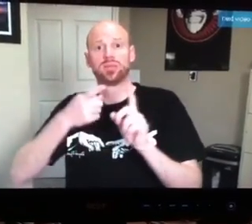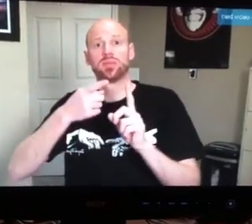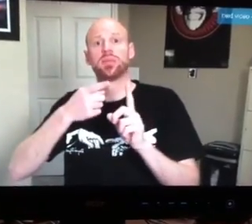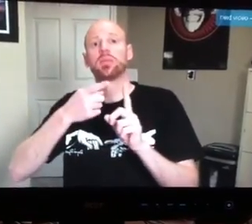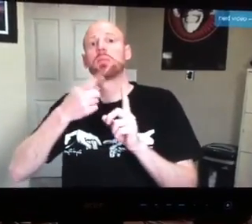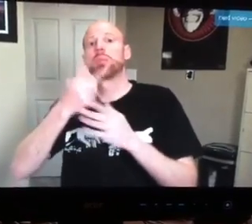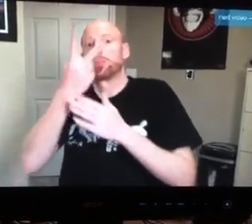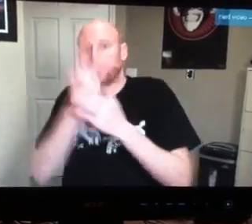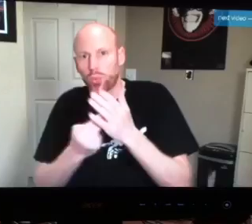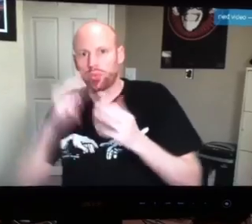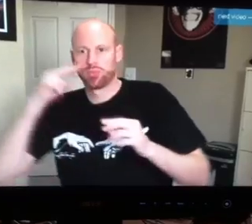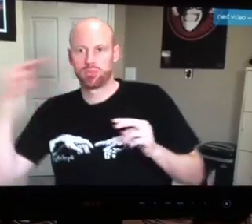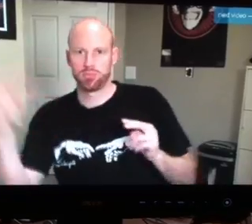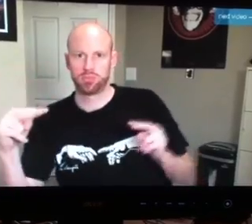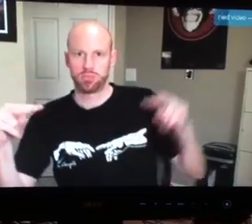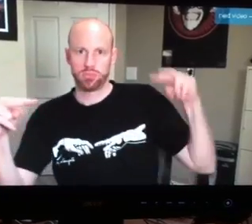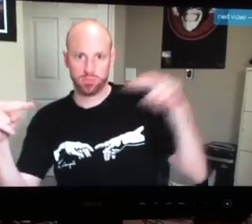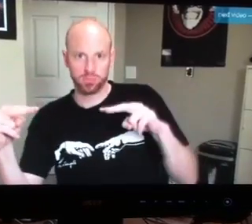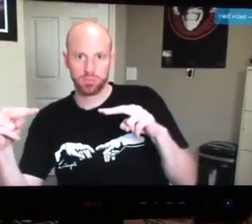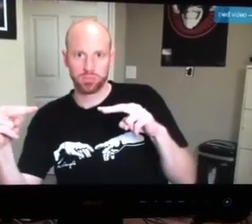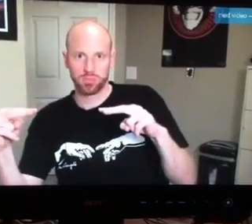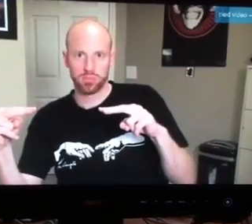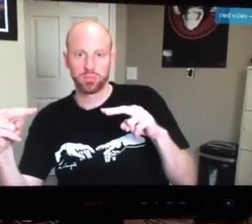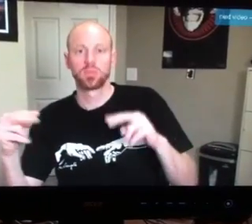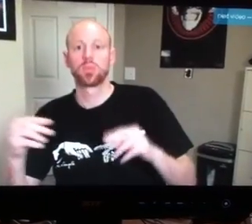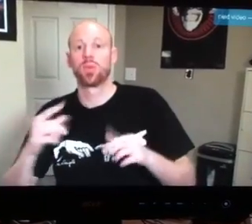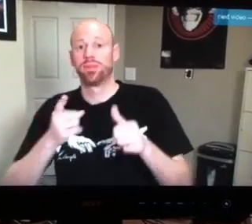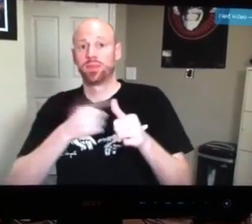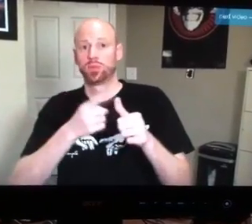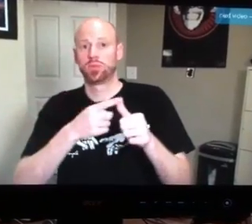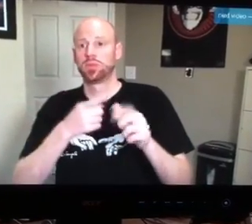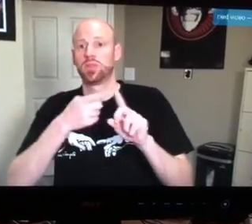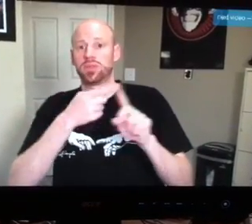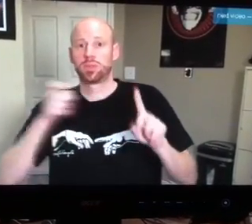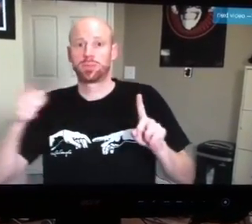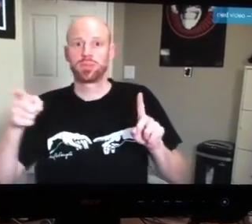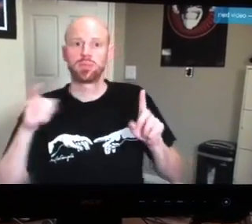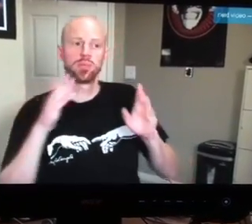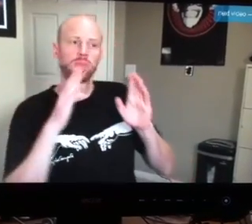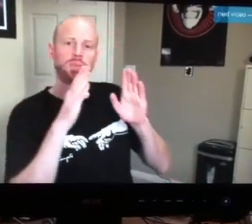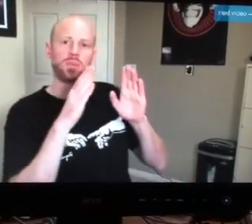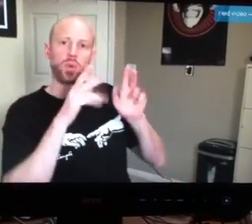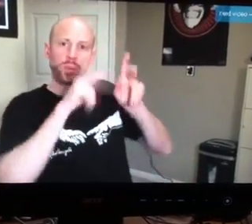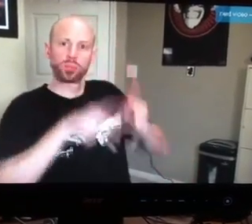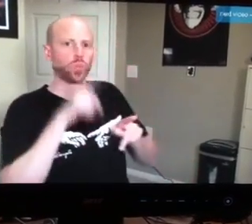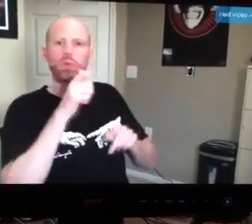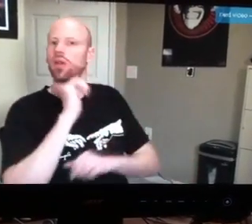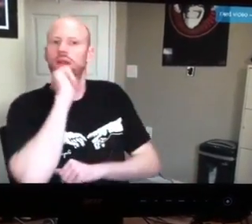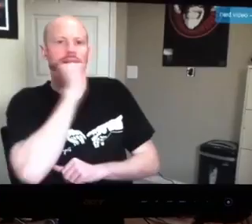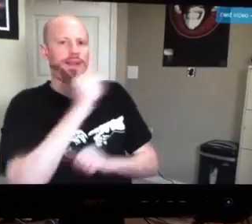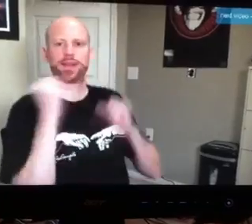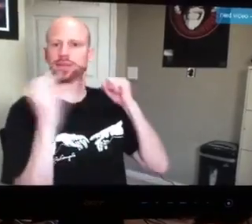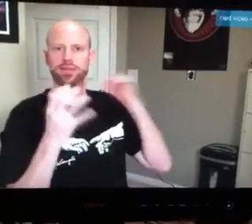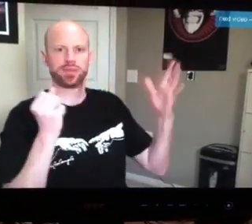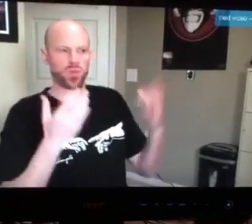And I will discuss both perspectives. First, I'm going to talk about the listener, the person who's not